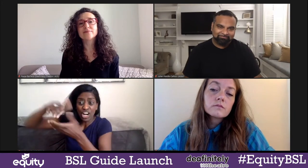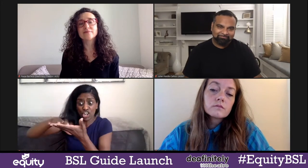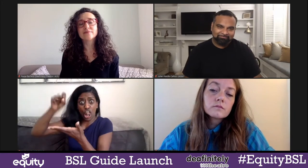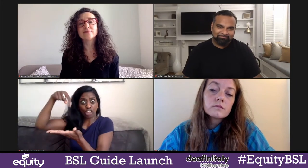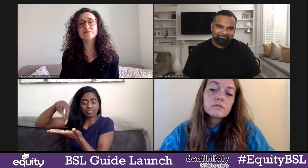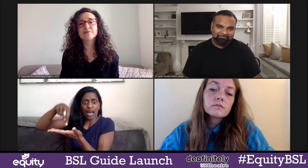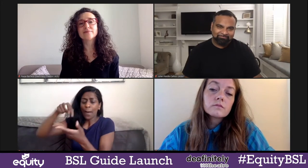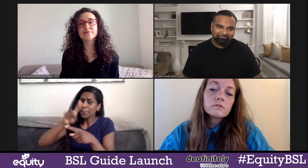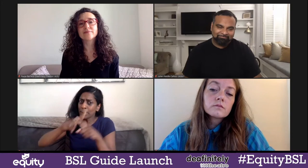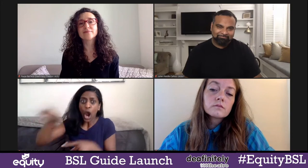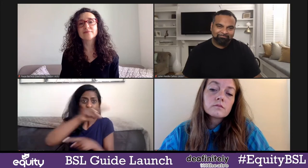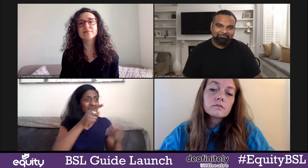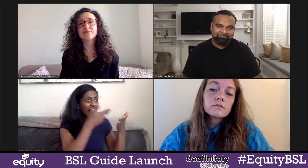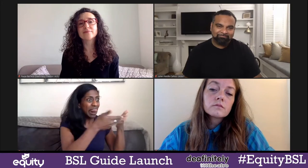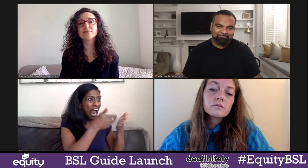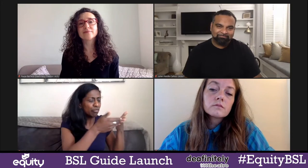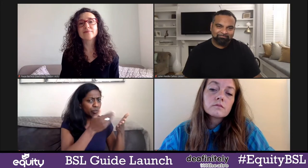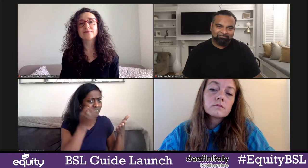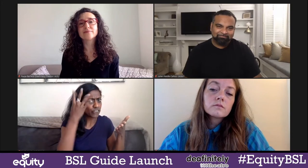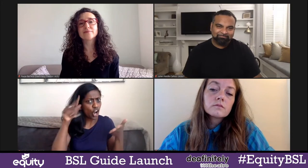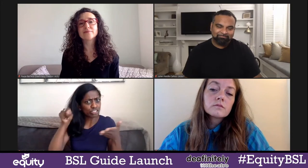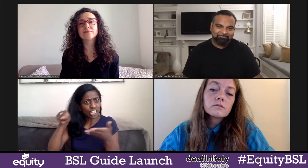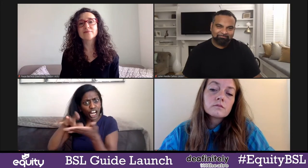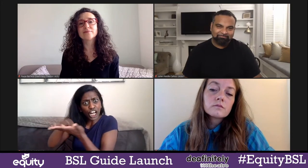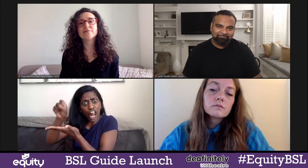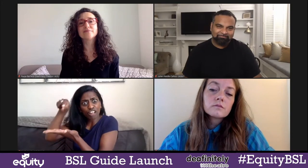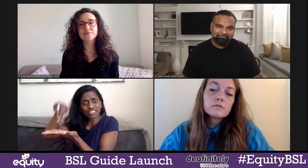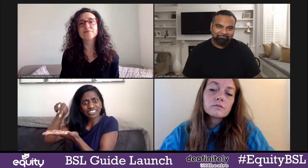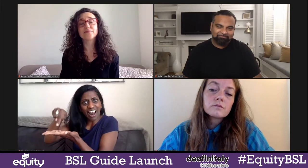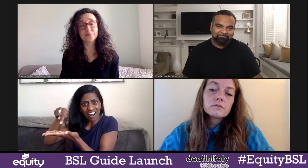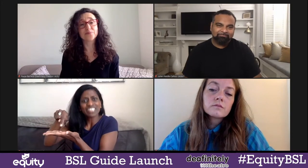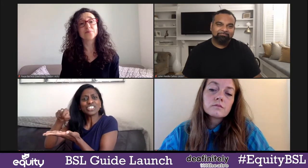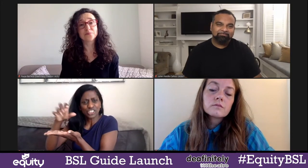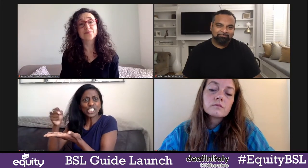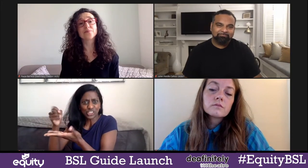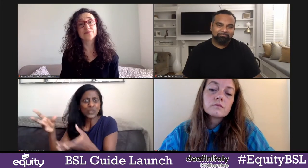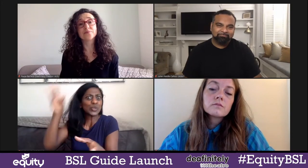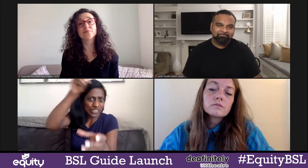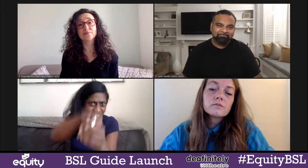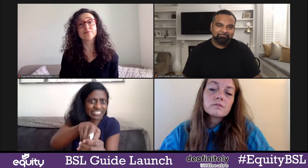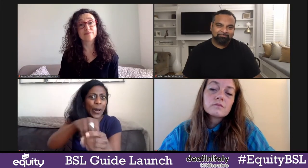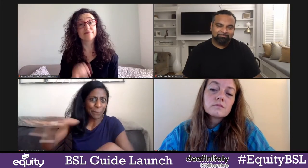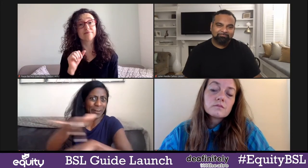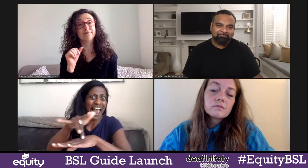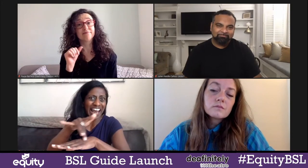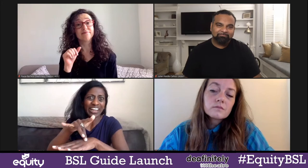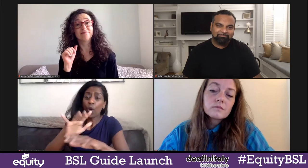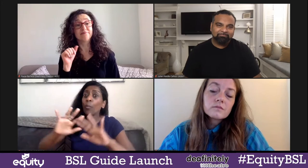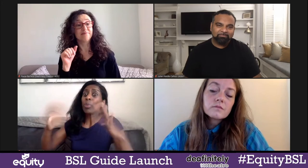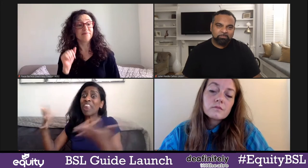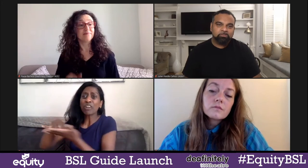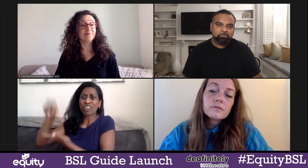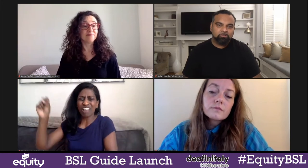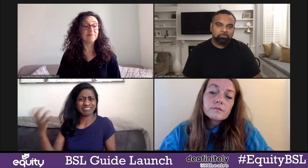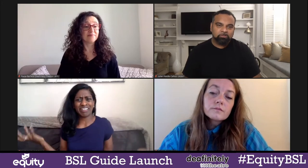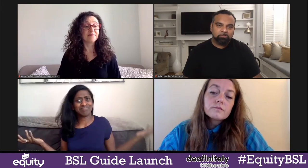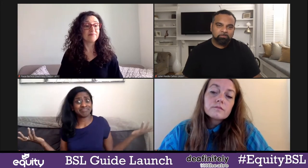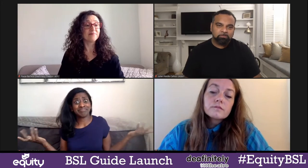deaf people use. I will talk about the cultural aspects of the community, because often we talk about language, but we don't talk about the cultural element of the community,